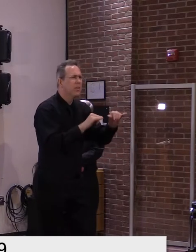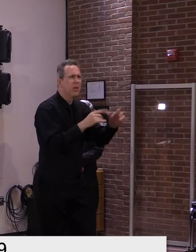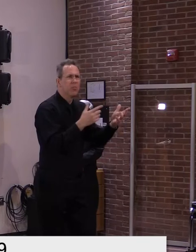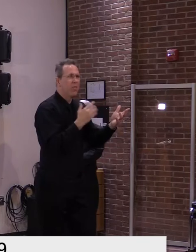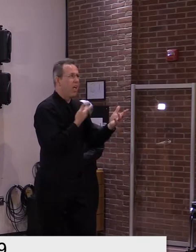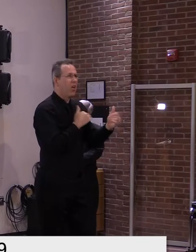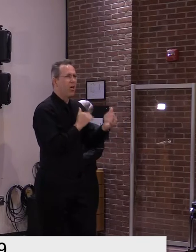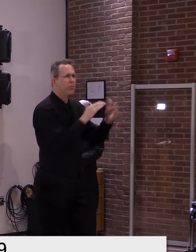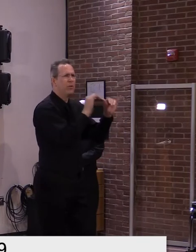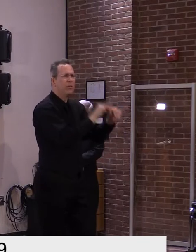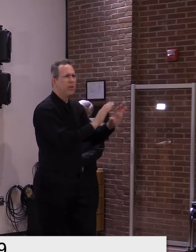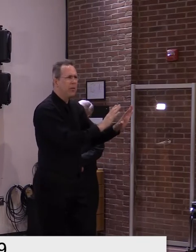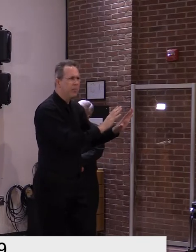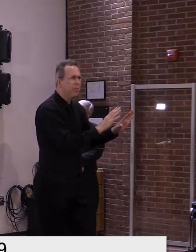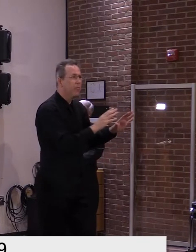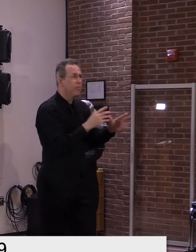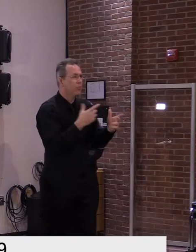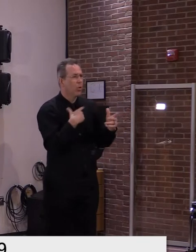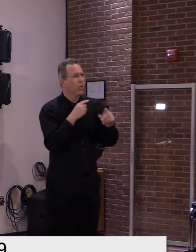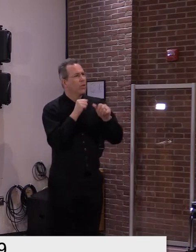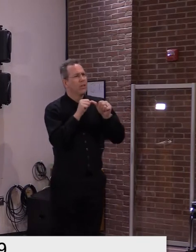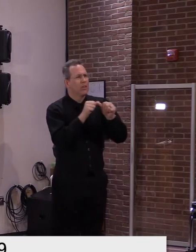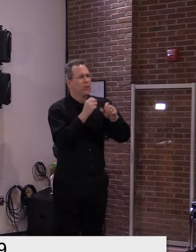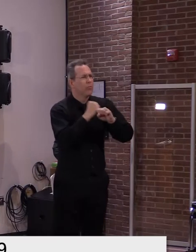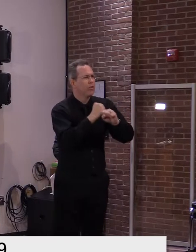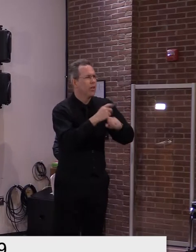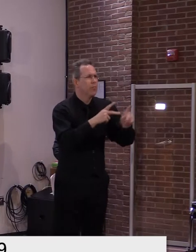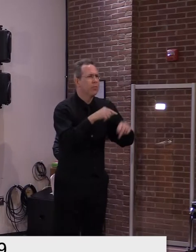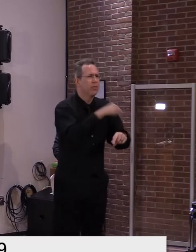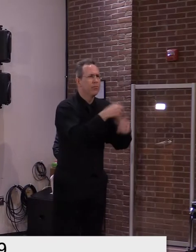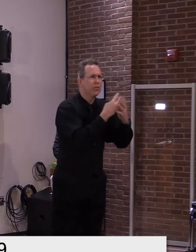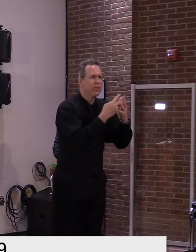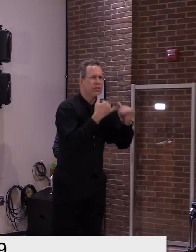continue to protect everyone around.